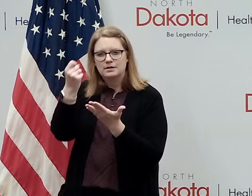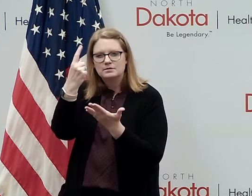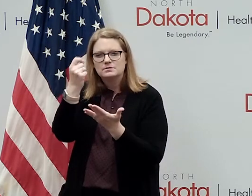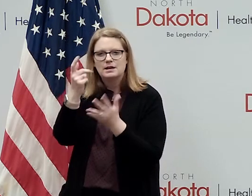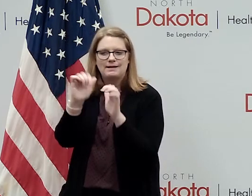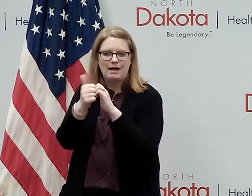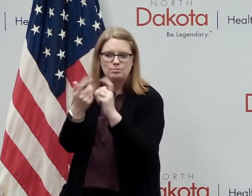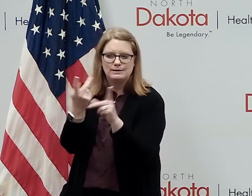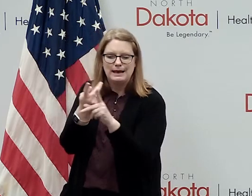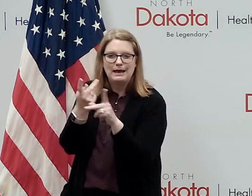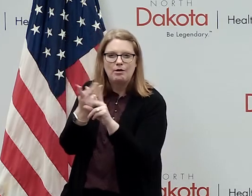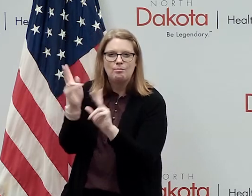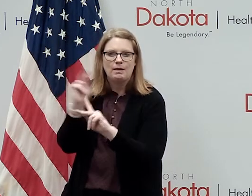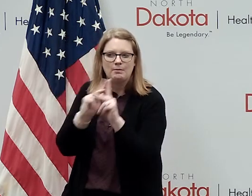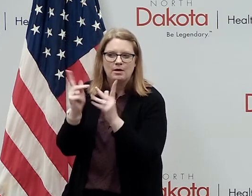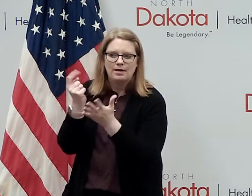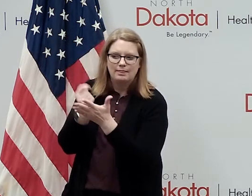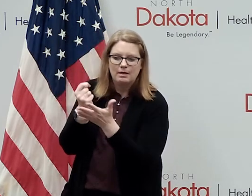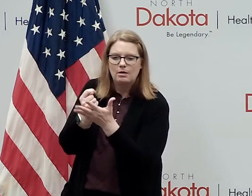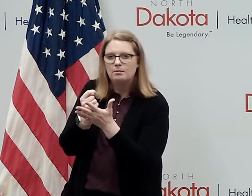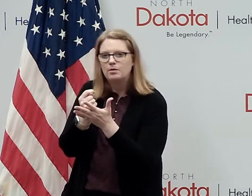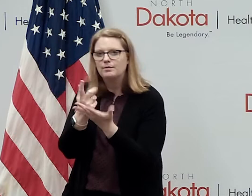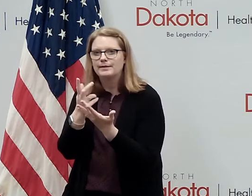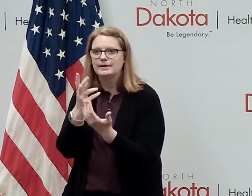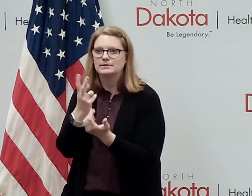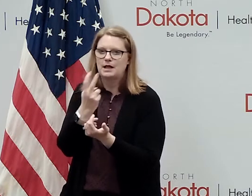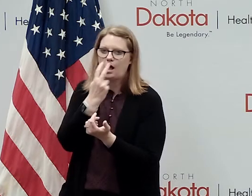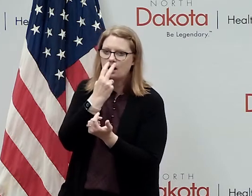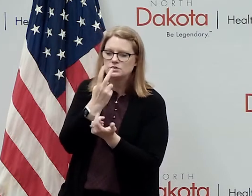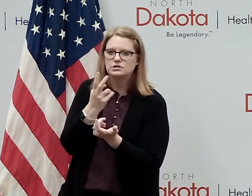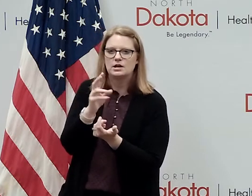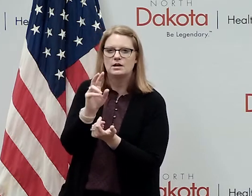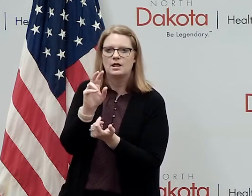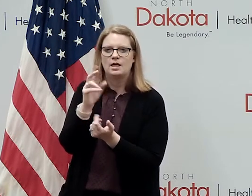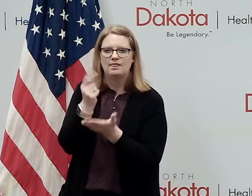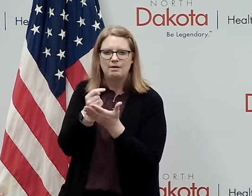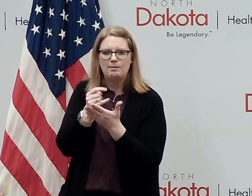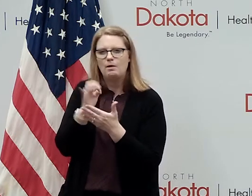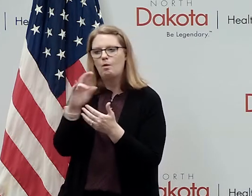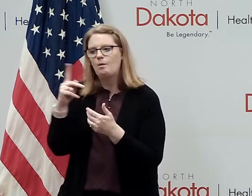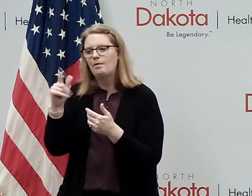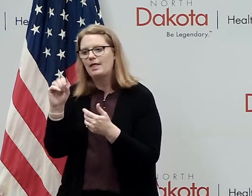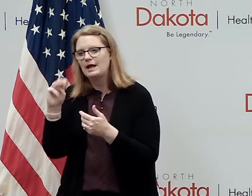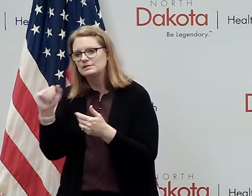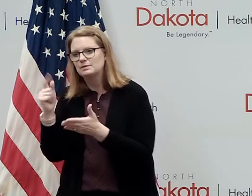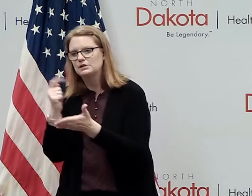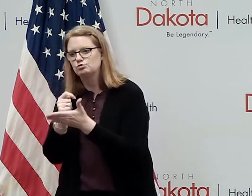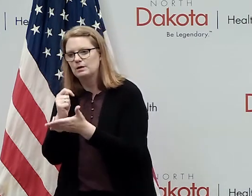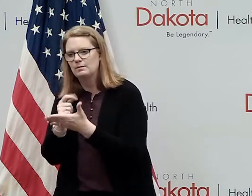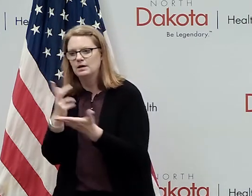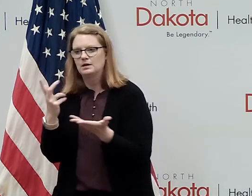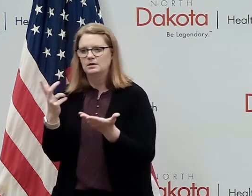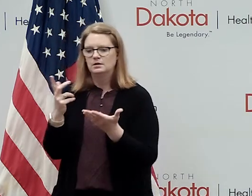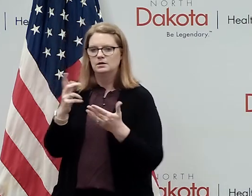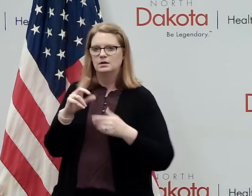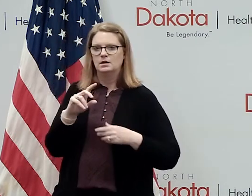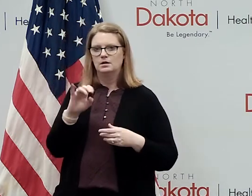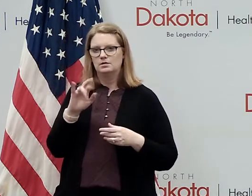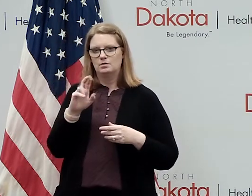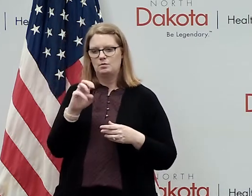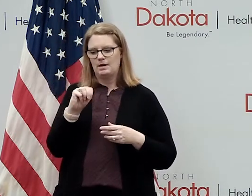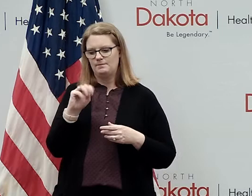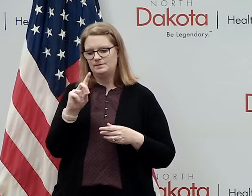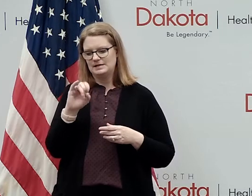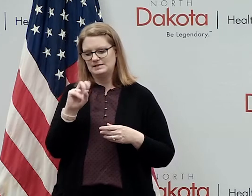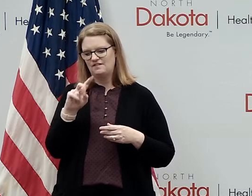around therapeutical approaches, whether it's oxygen therapy or whether it's the plasma treatment or the remdesivir. Those are